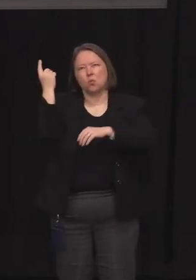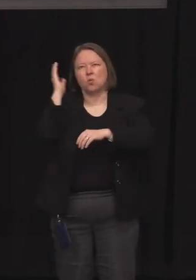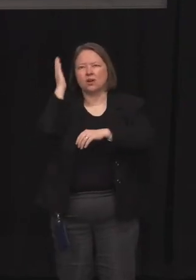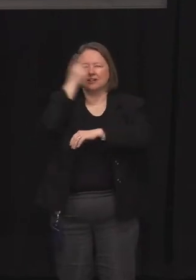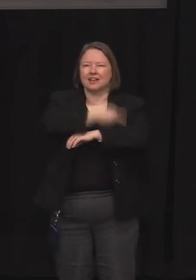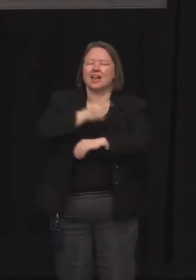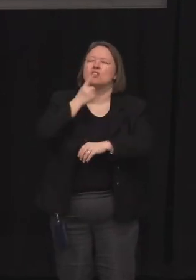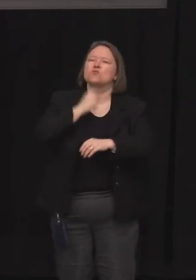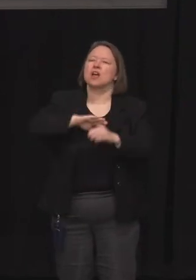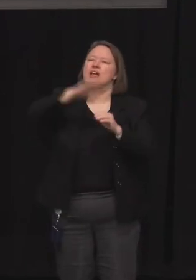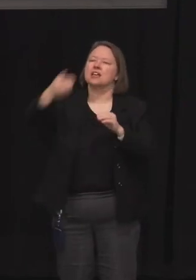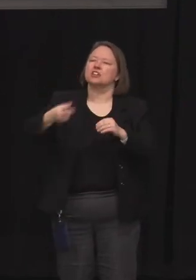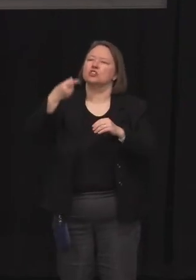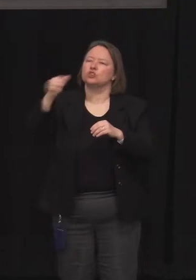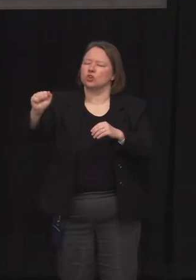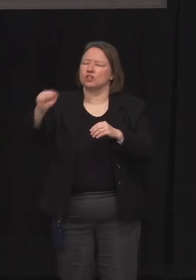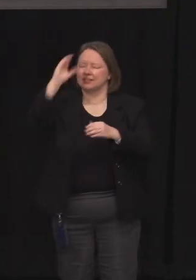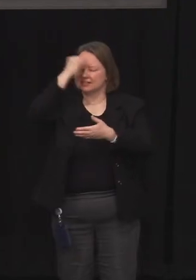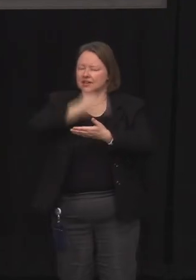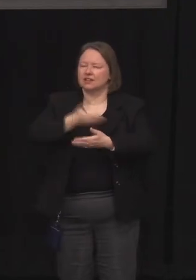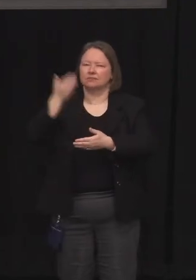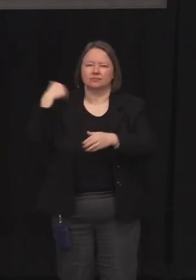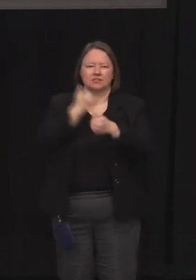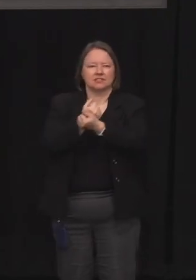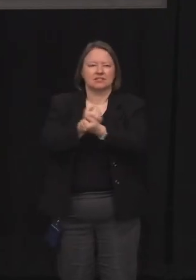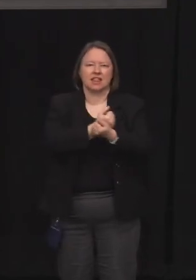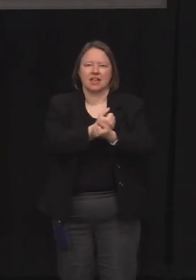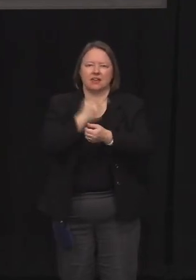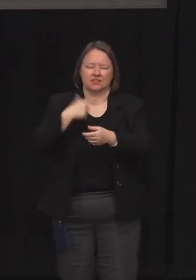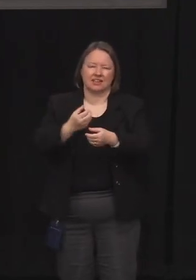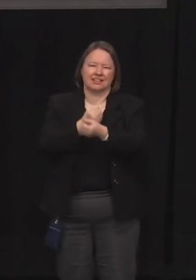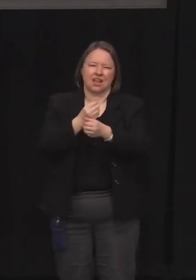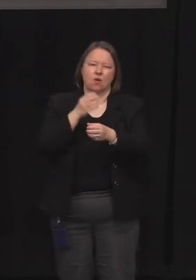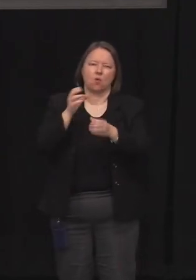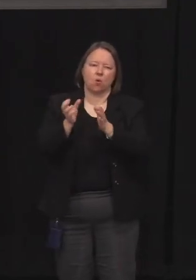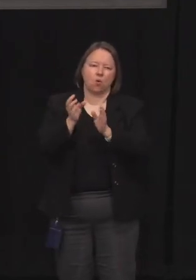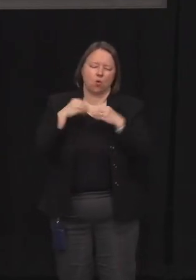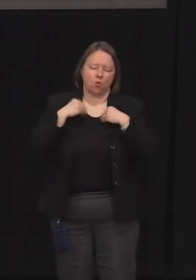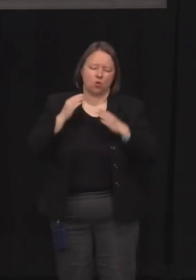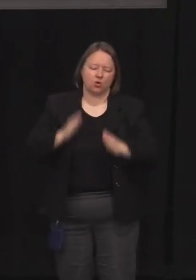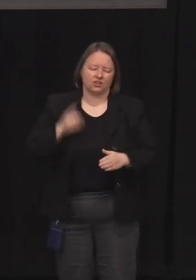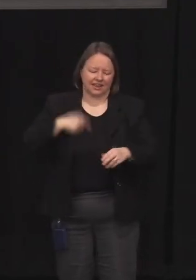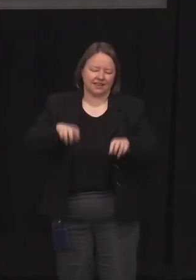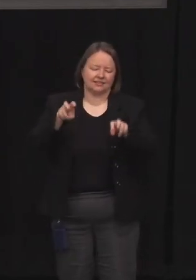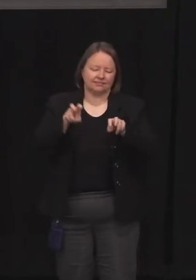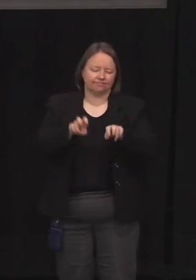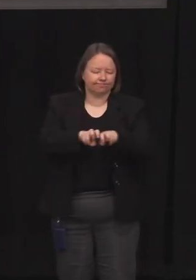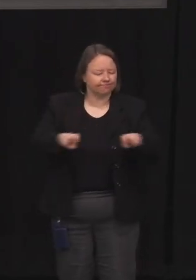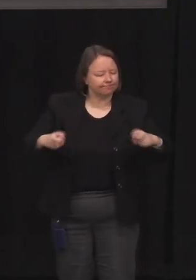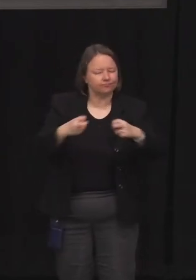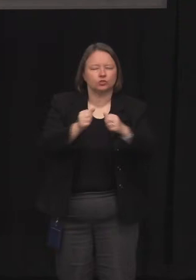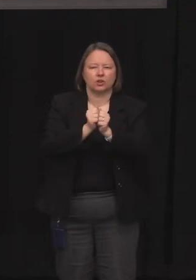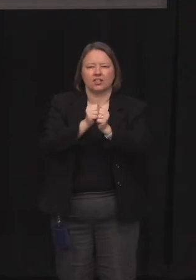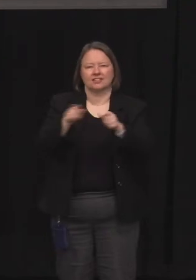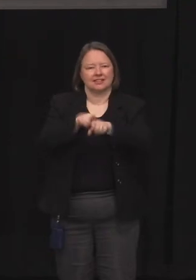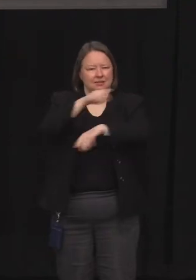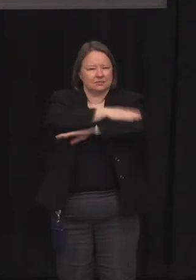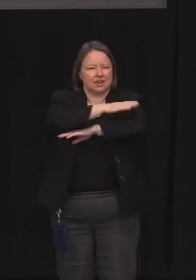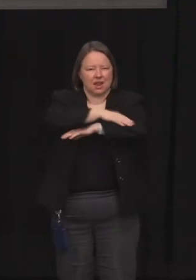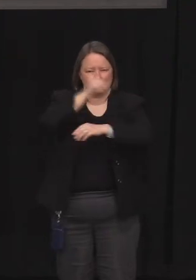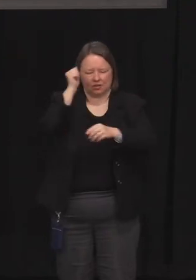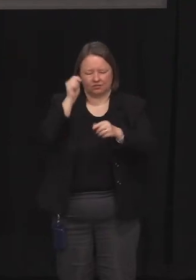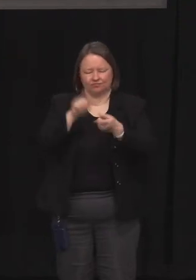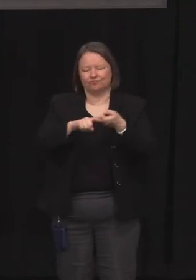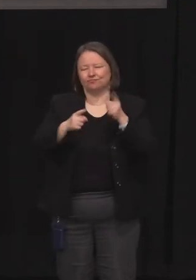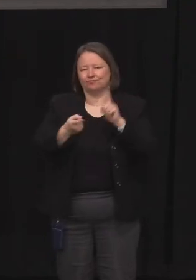of Georgia, the sons of former slaves and the sons of former slave owners will be able to sit together at a table of brotherhood, spoke Reverend Dr.